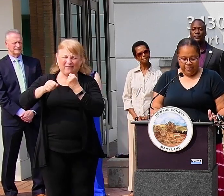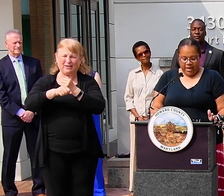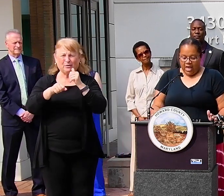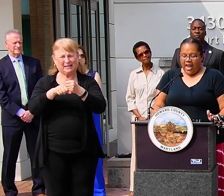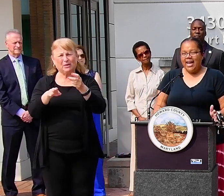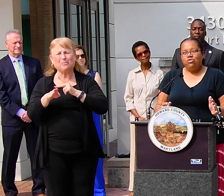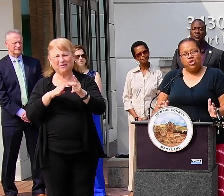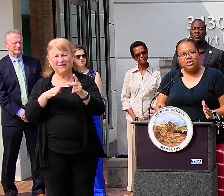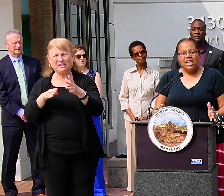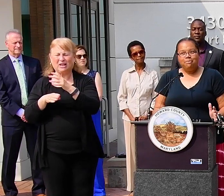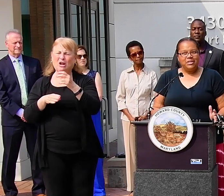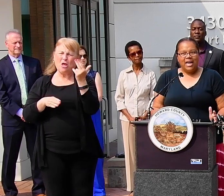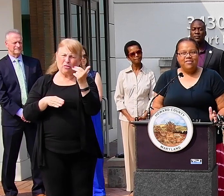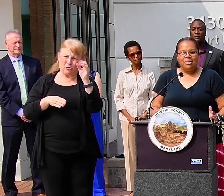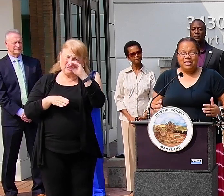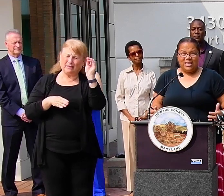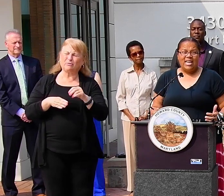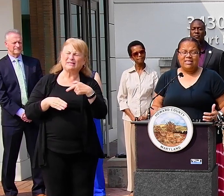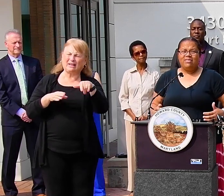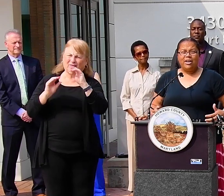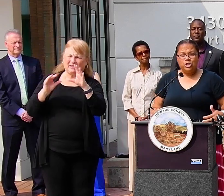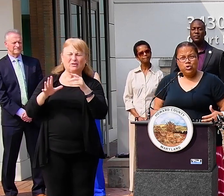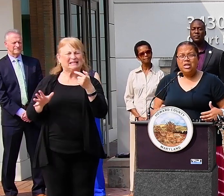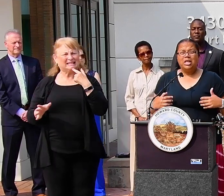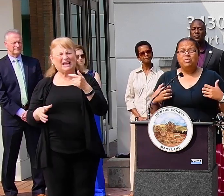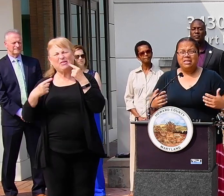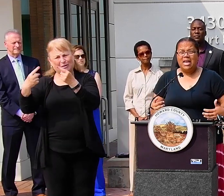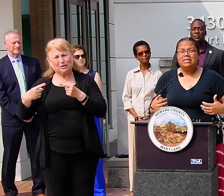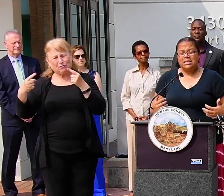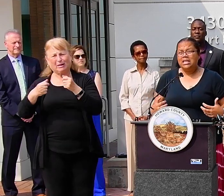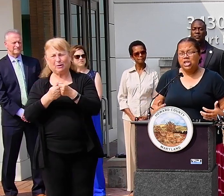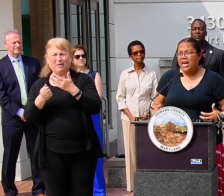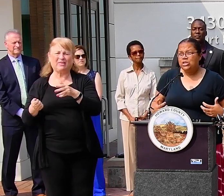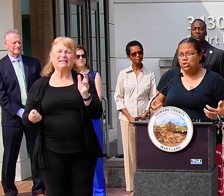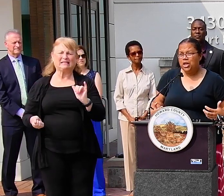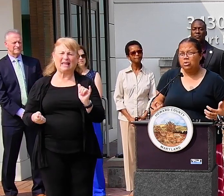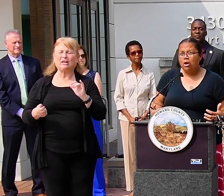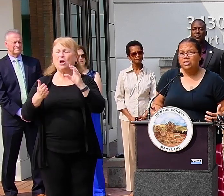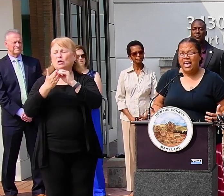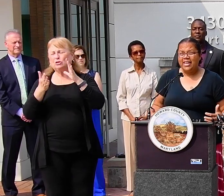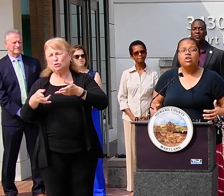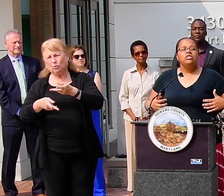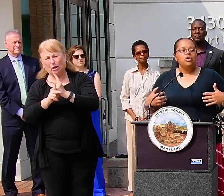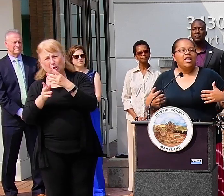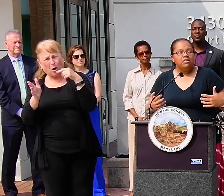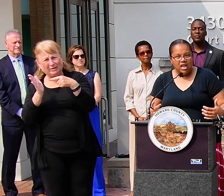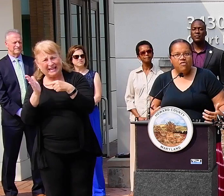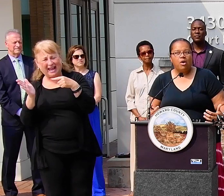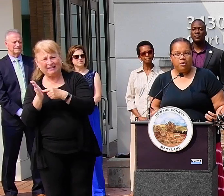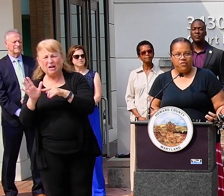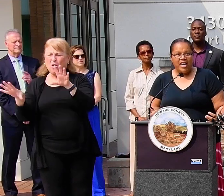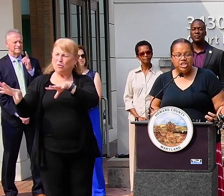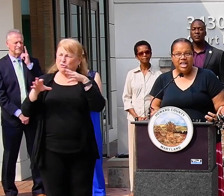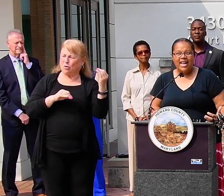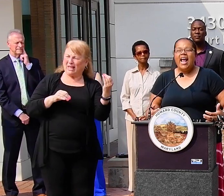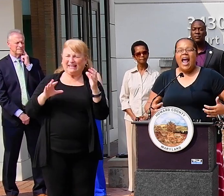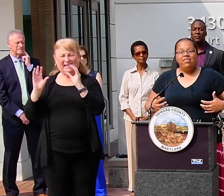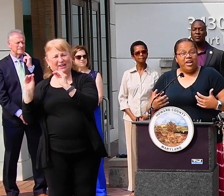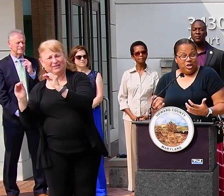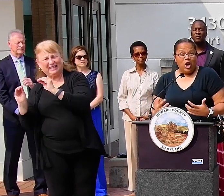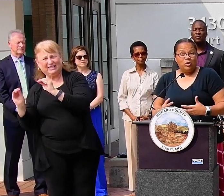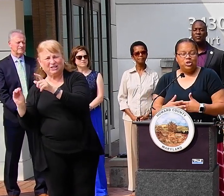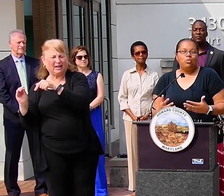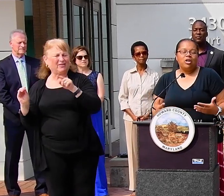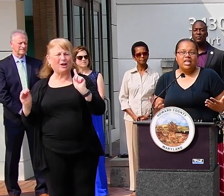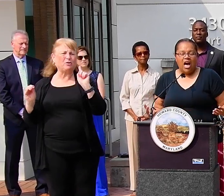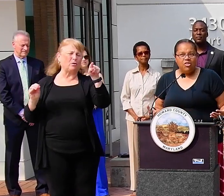profession. And 13% of them state that they are struggling with things such as student loan debt. So they leave our profession and